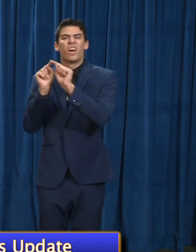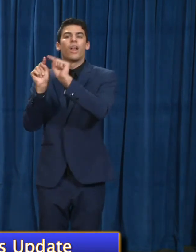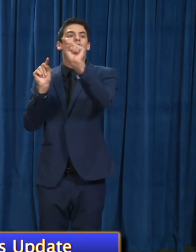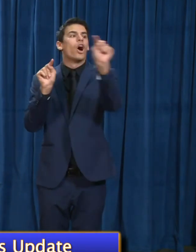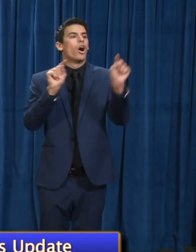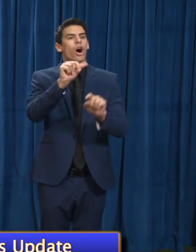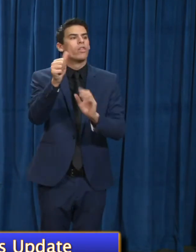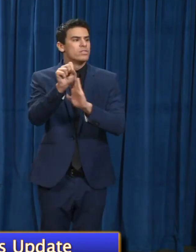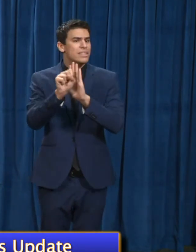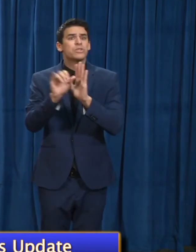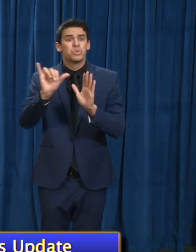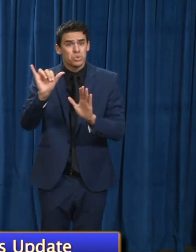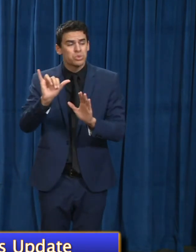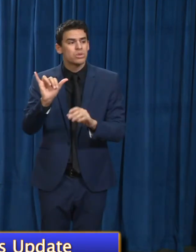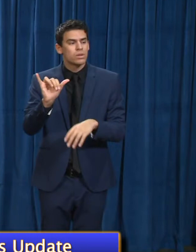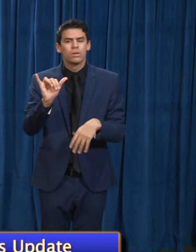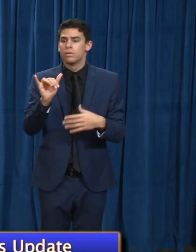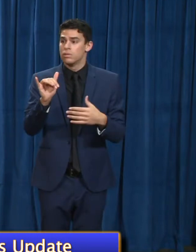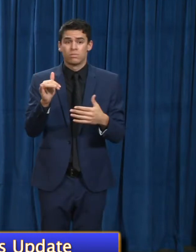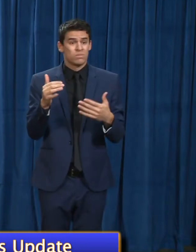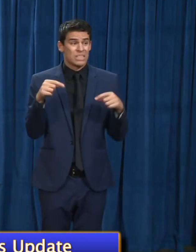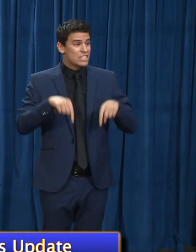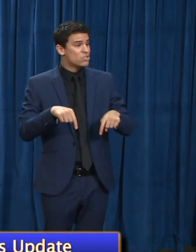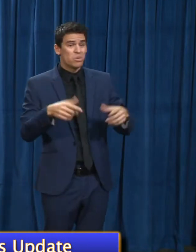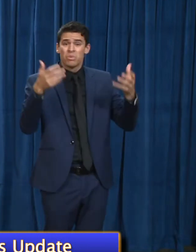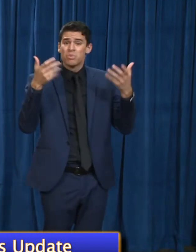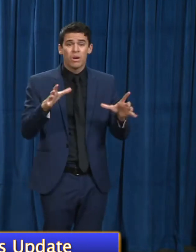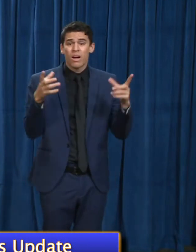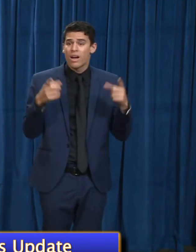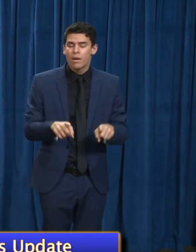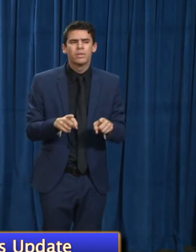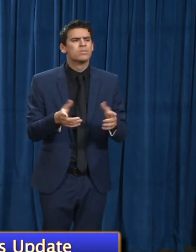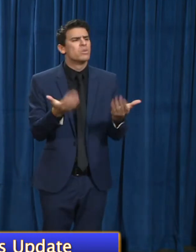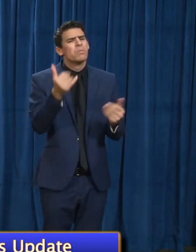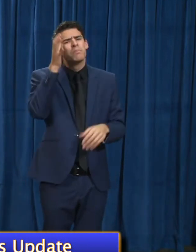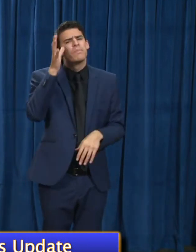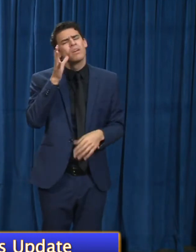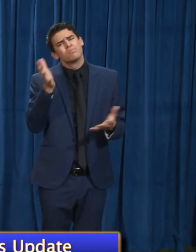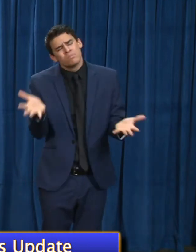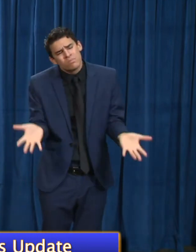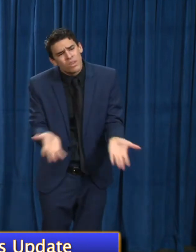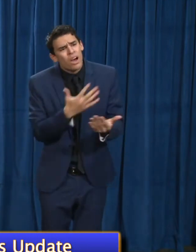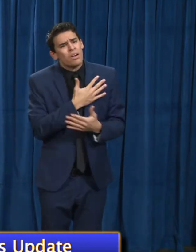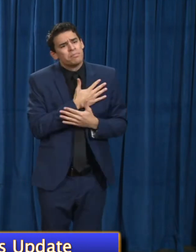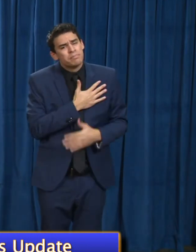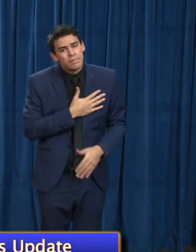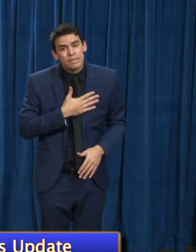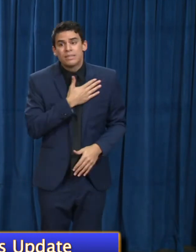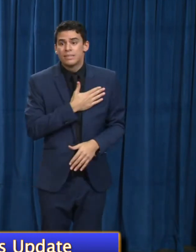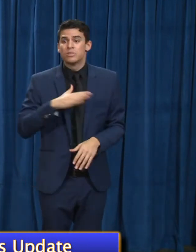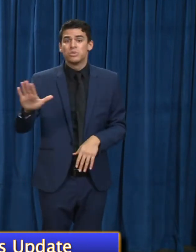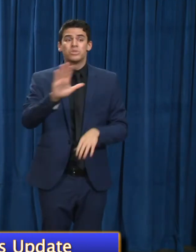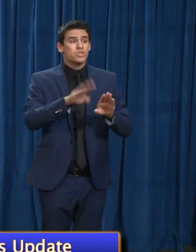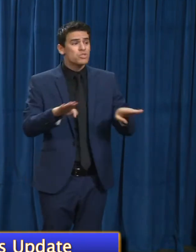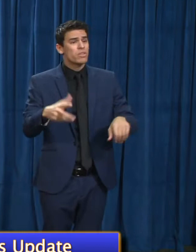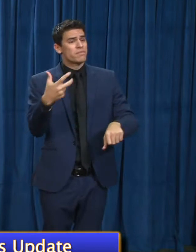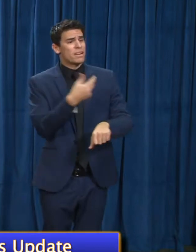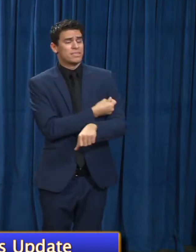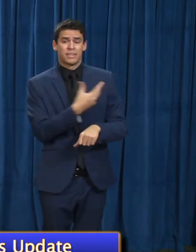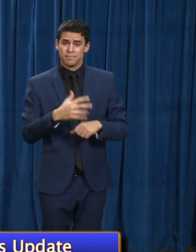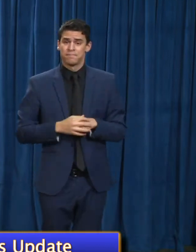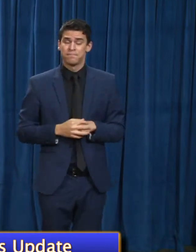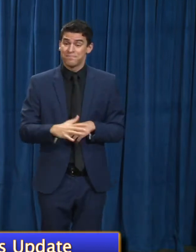Omicron curve. We don't want that to happen here. So please, please get your child vaccinated. Thank you.